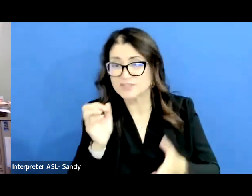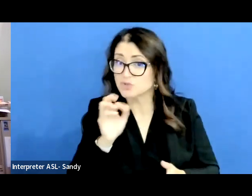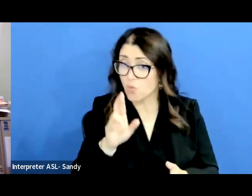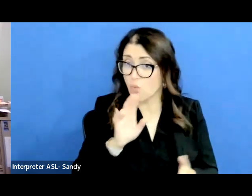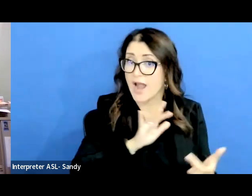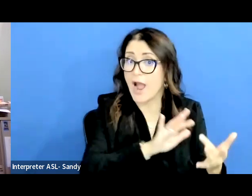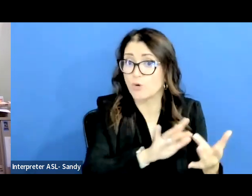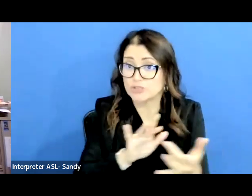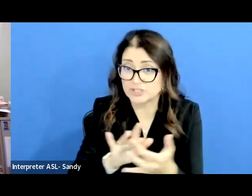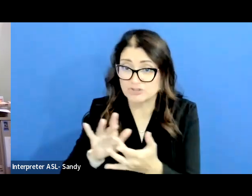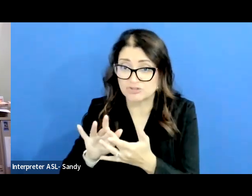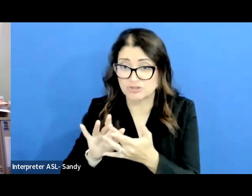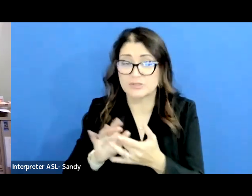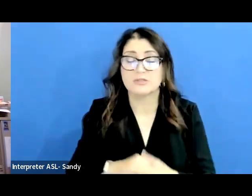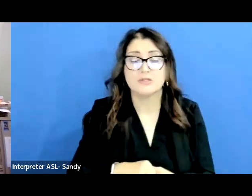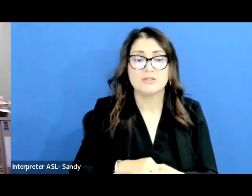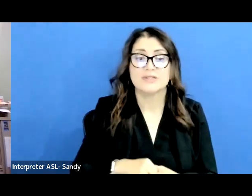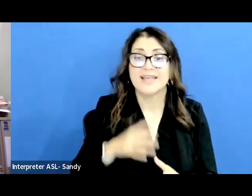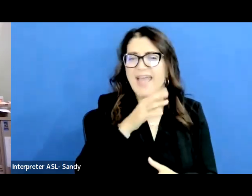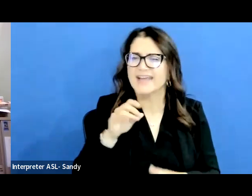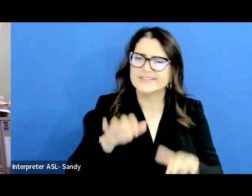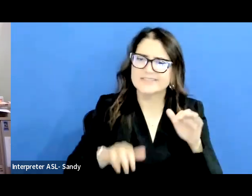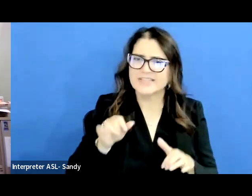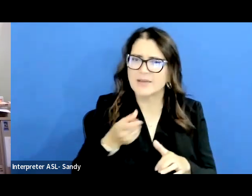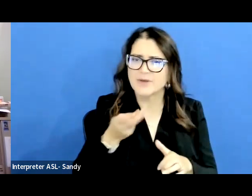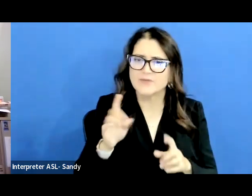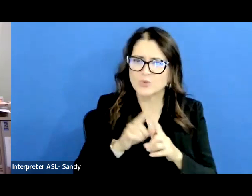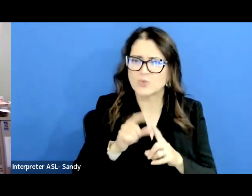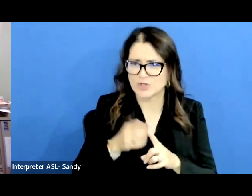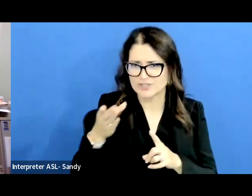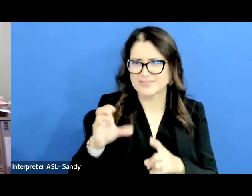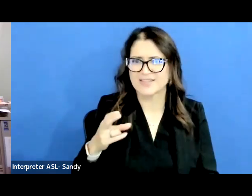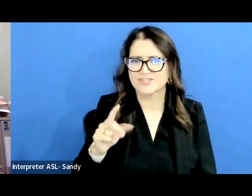outreach, and type a few words for us in there.